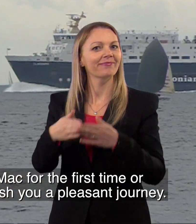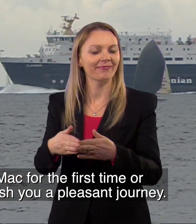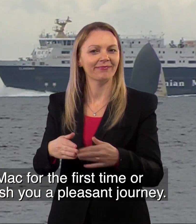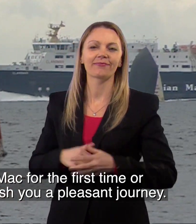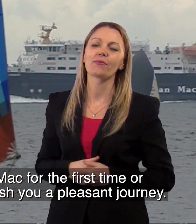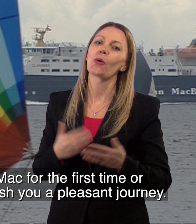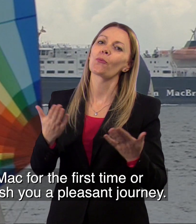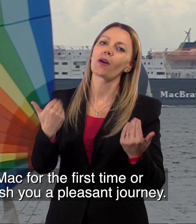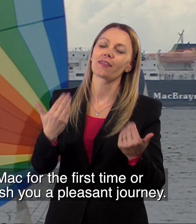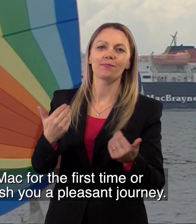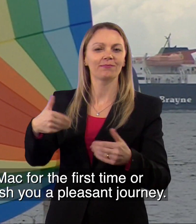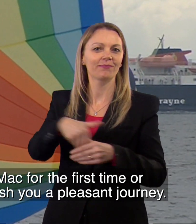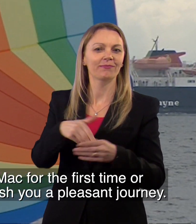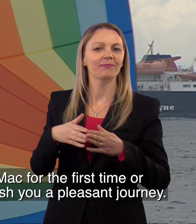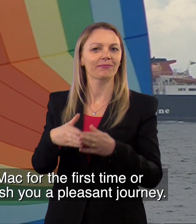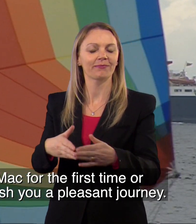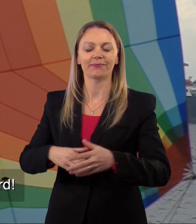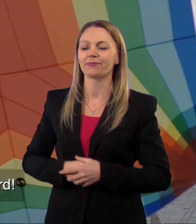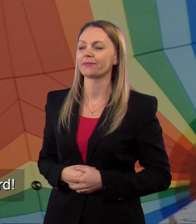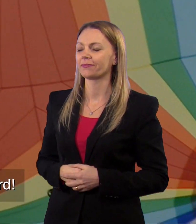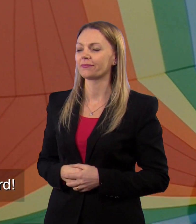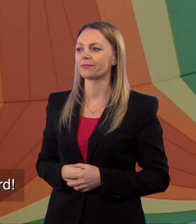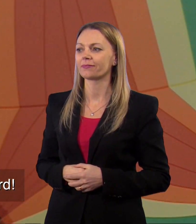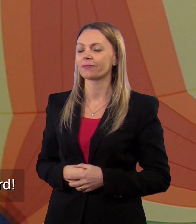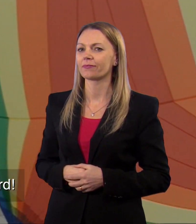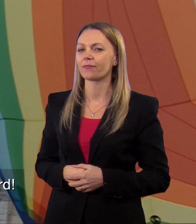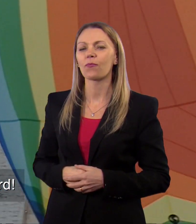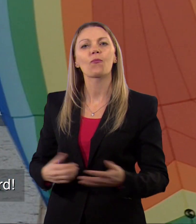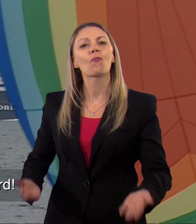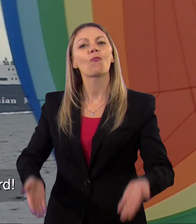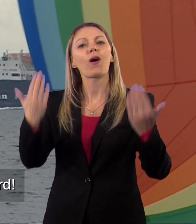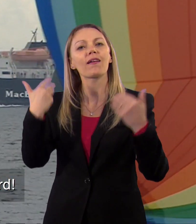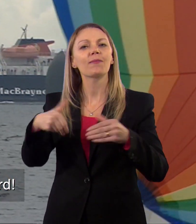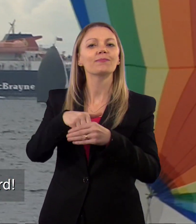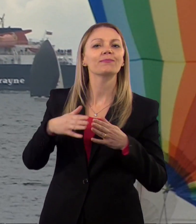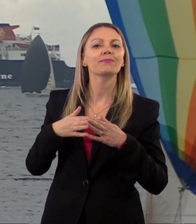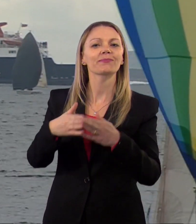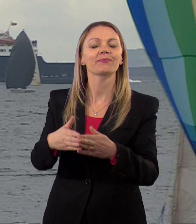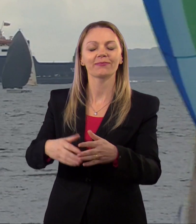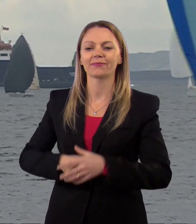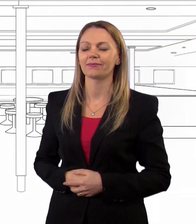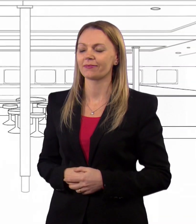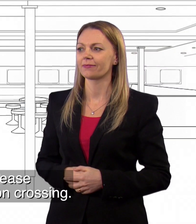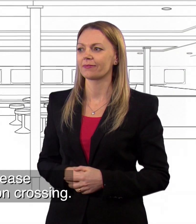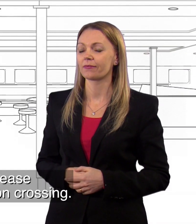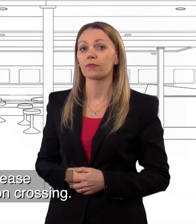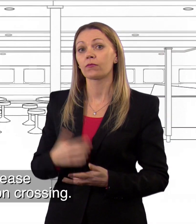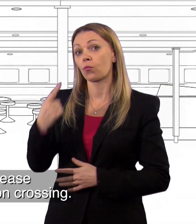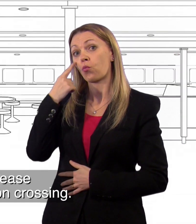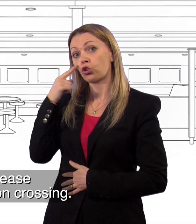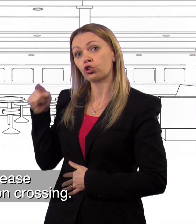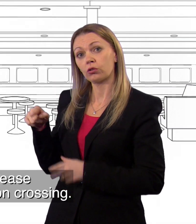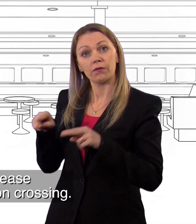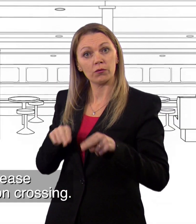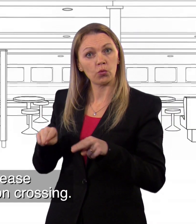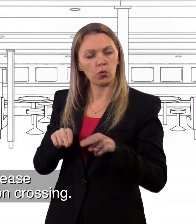passengers, we wish you a pleasant journey. Falcha, welcome aboard. Please watch this